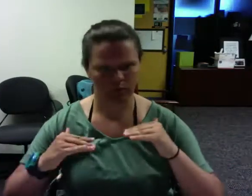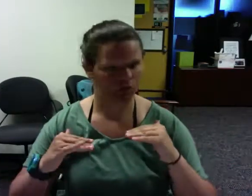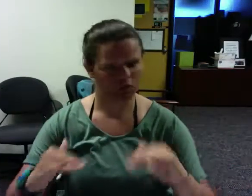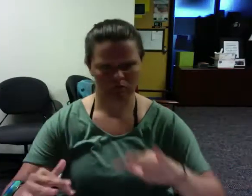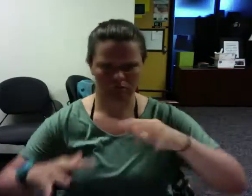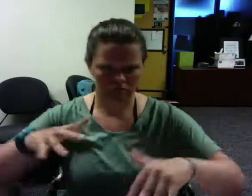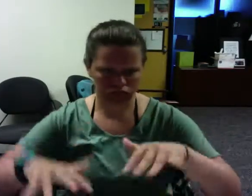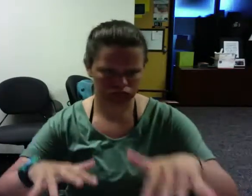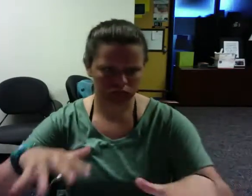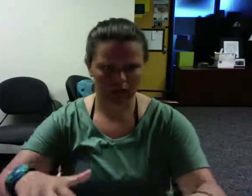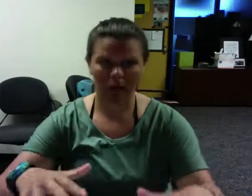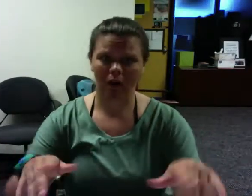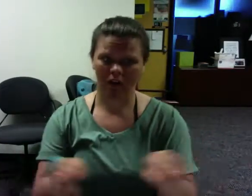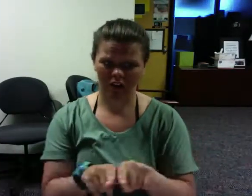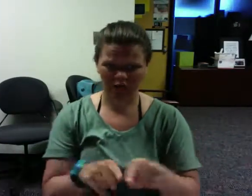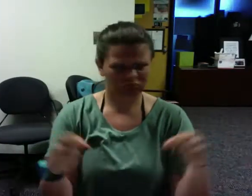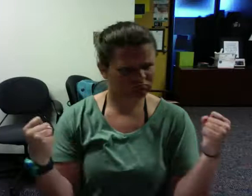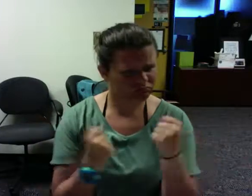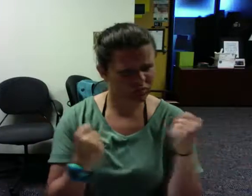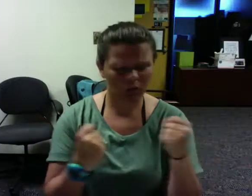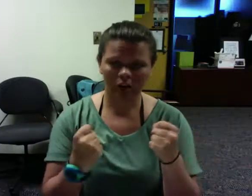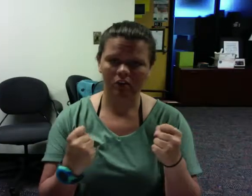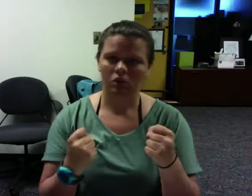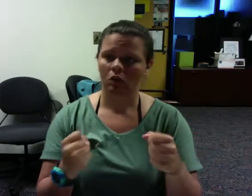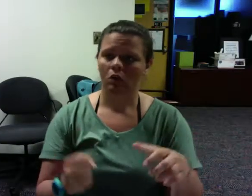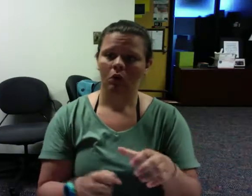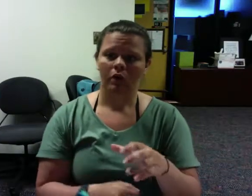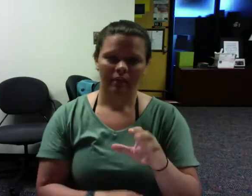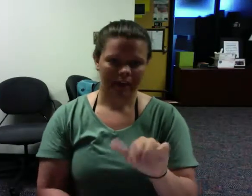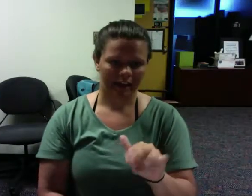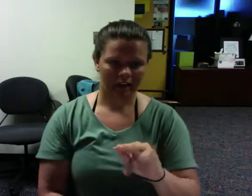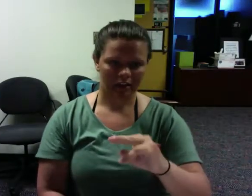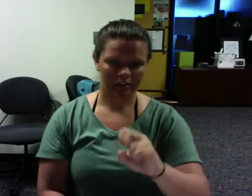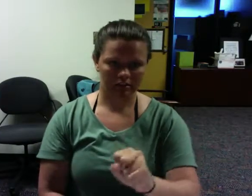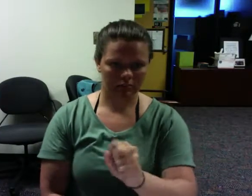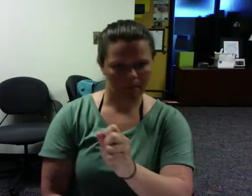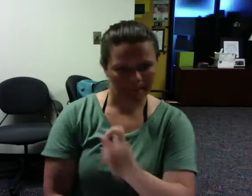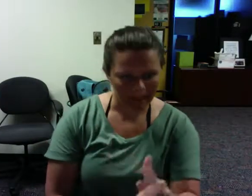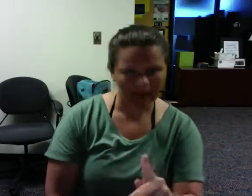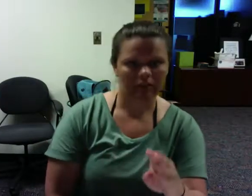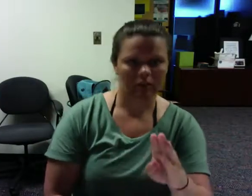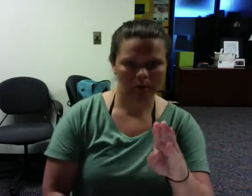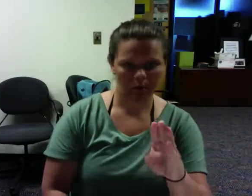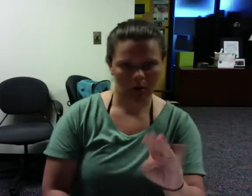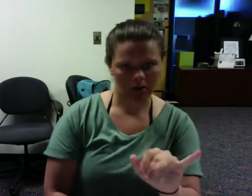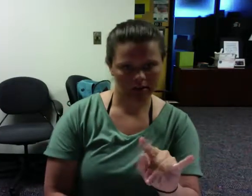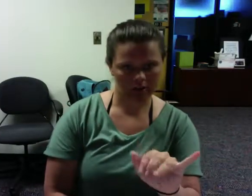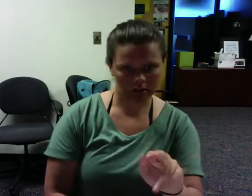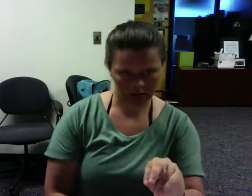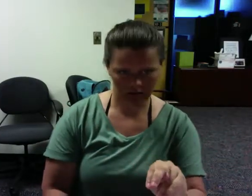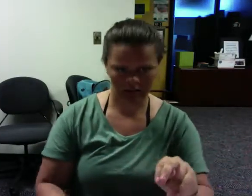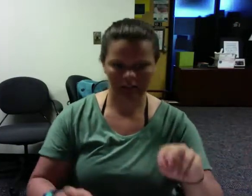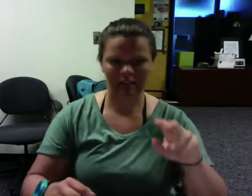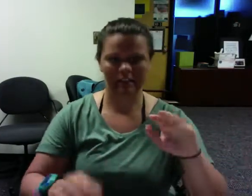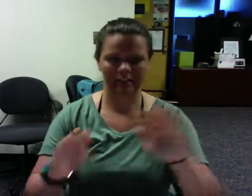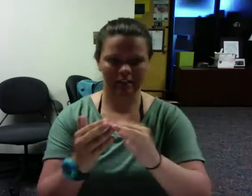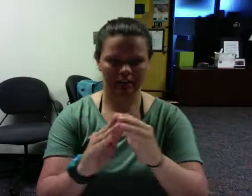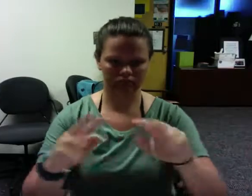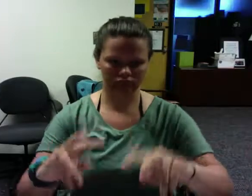Boston. And they set them up around the city so that, here we go, another morning when the British wake up, all of a sudden they're looking at all these